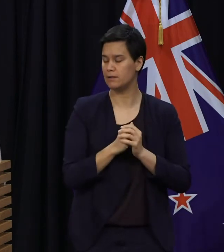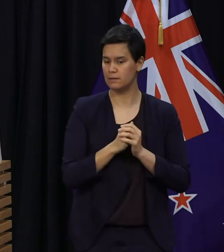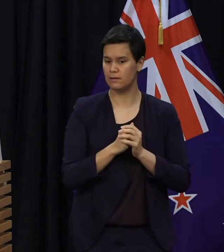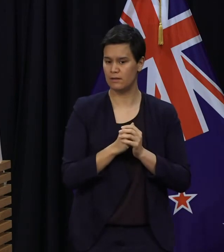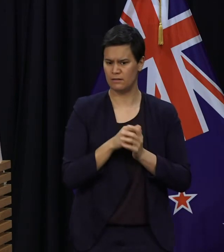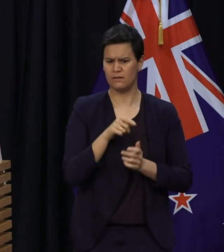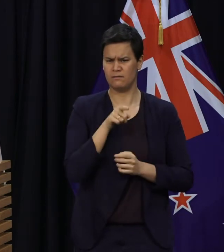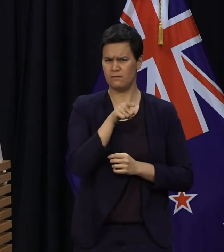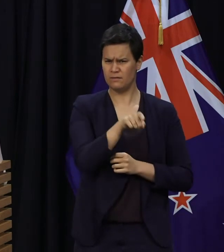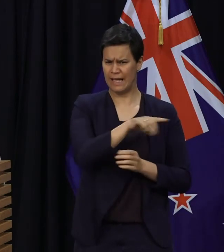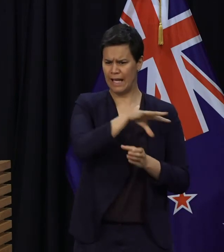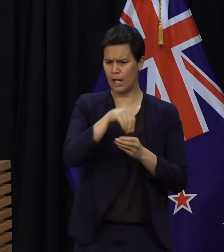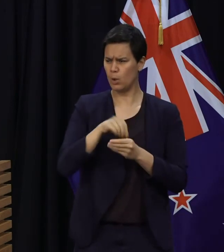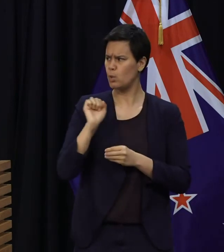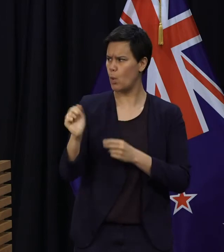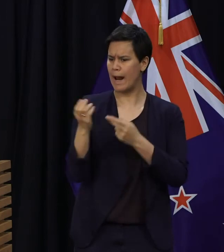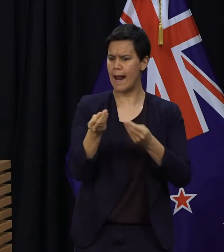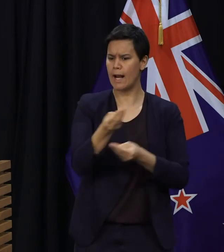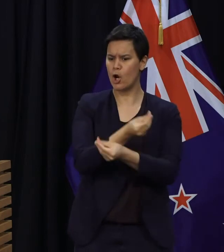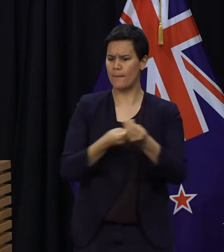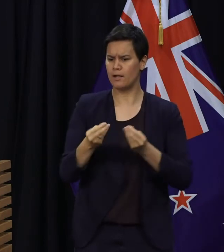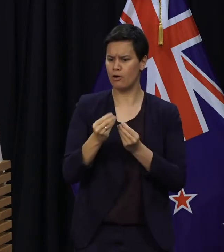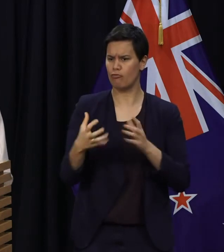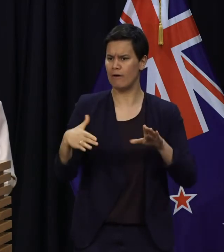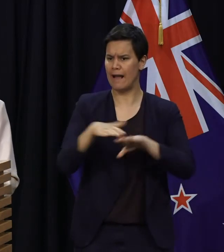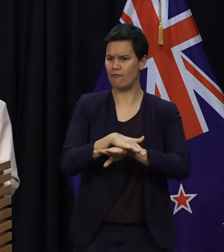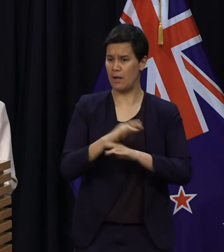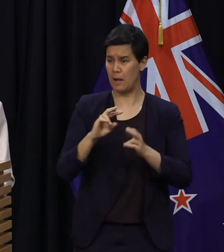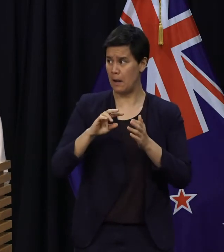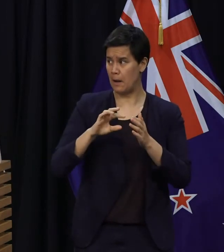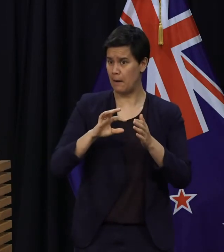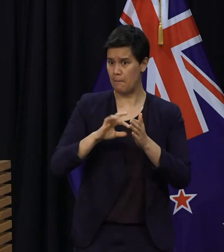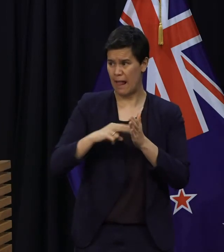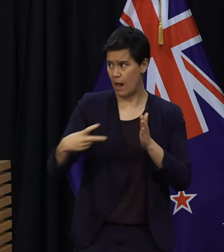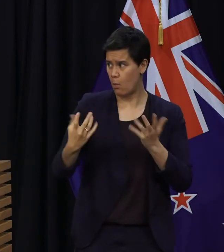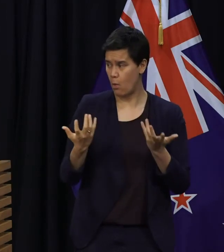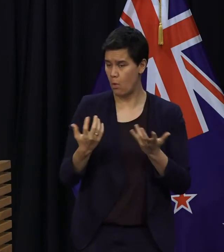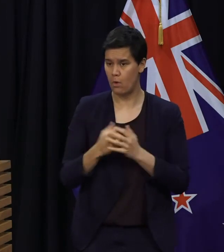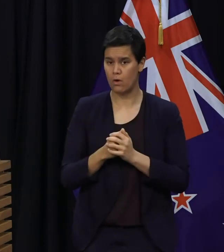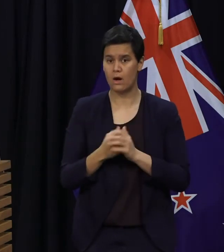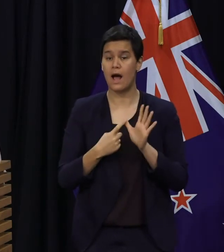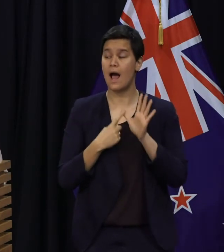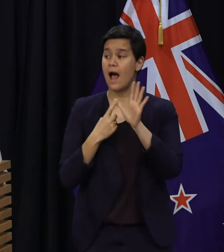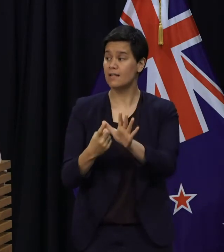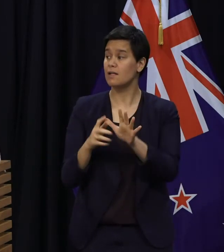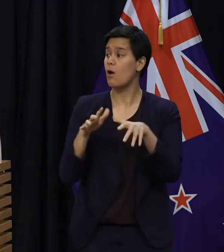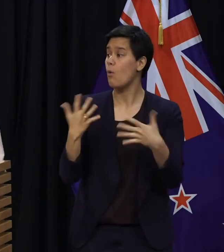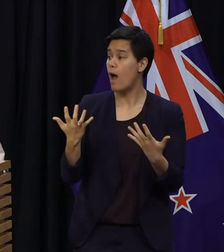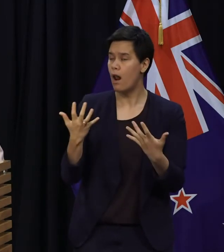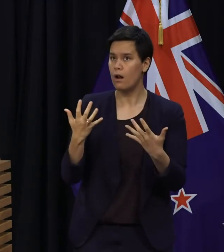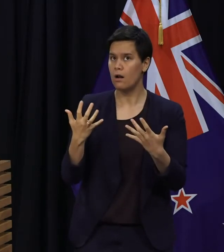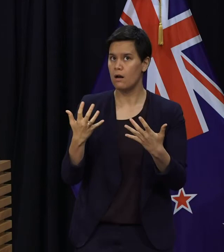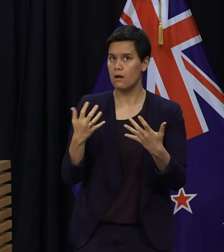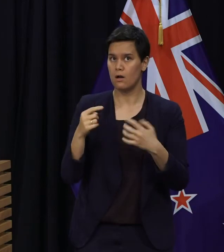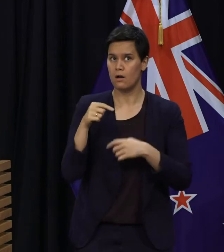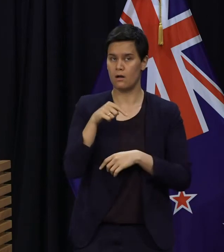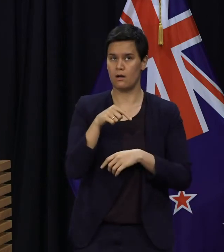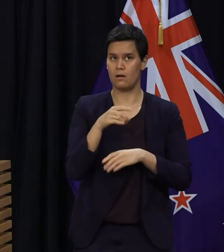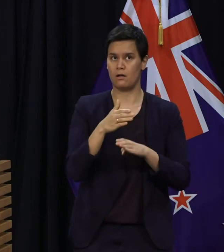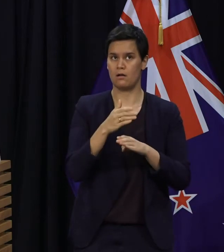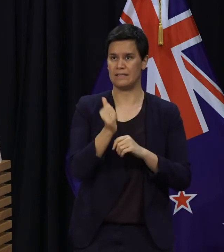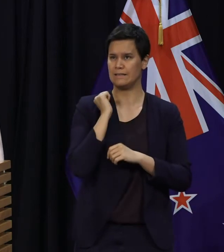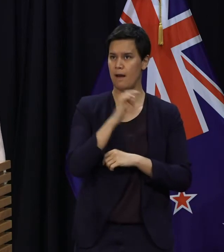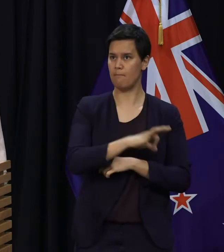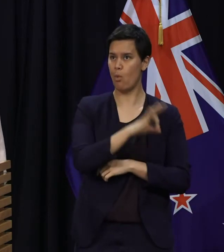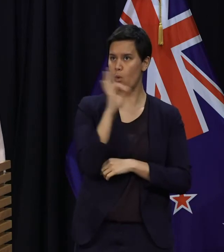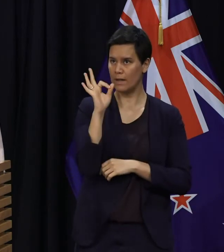economic recovery plan? Actually, in the line of questions, I acknowledged, that of course, actually it was earlier that morning in a line of questions,